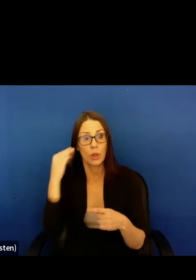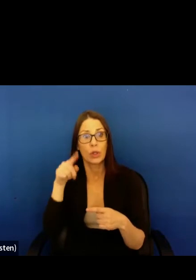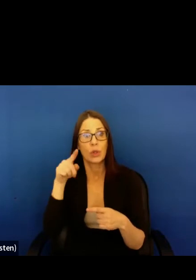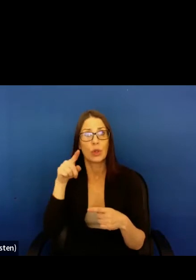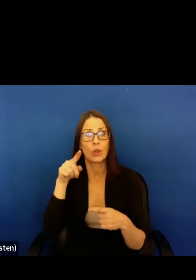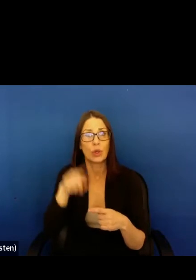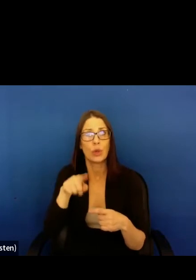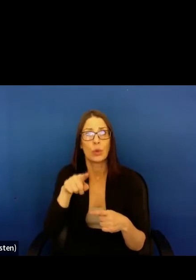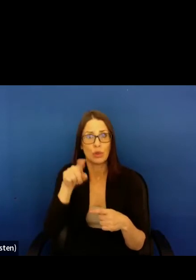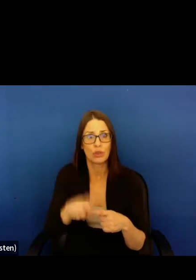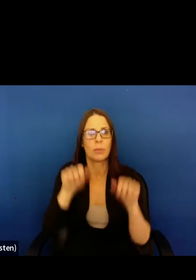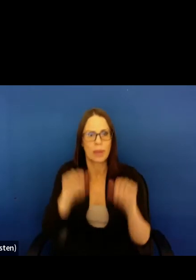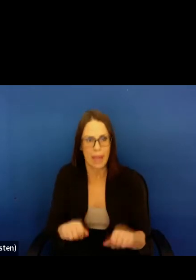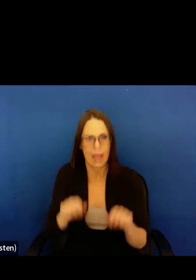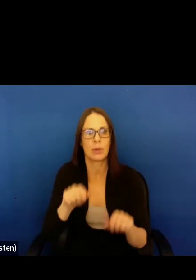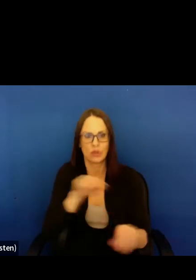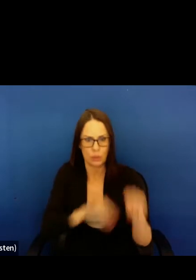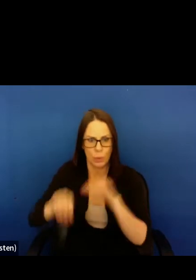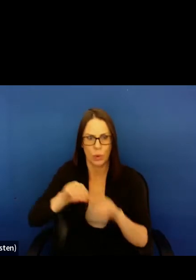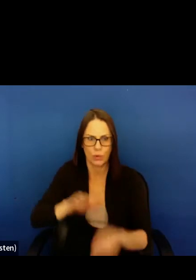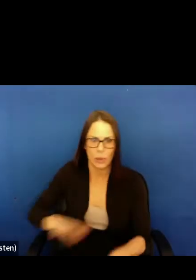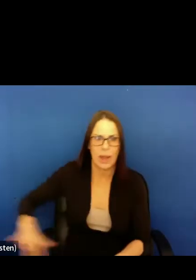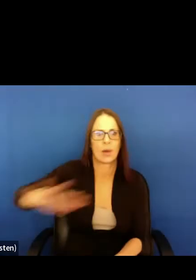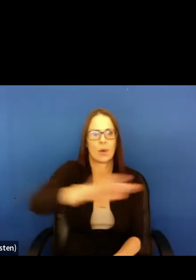maneuver around. We want to make sure that's accessible to all.